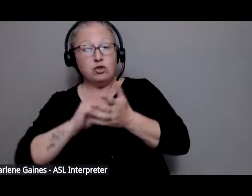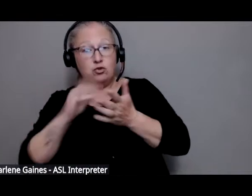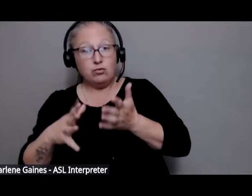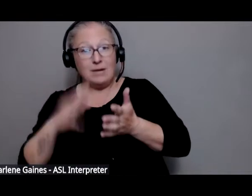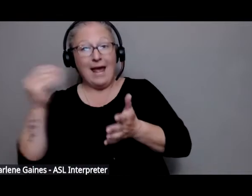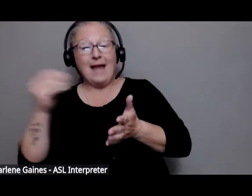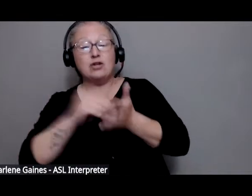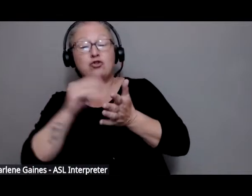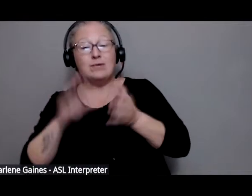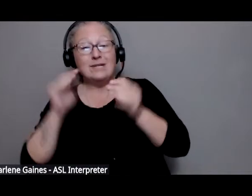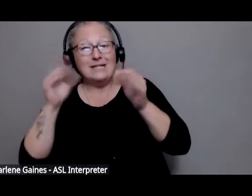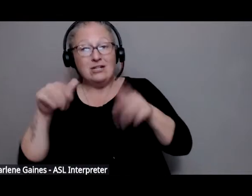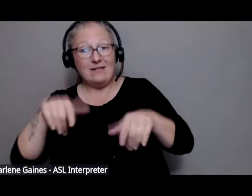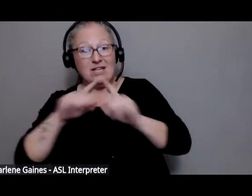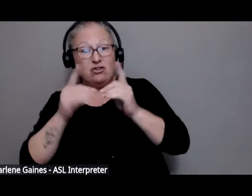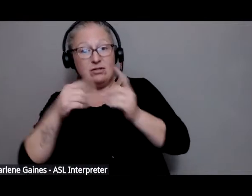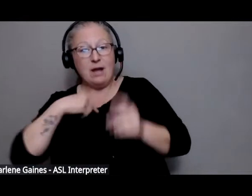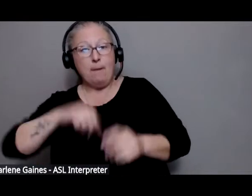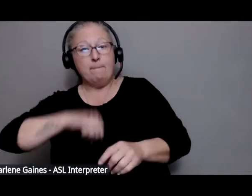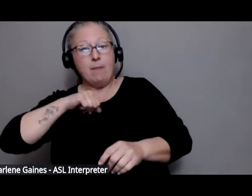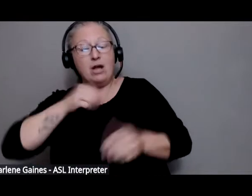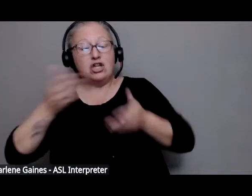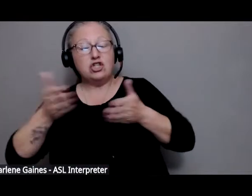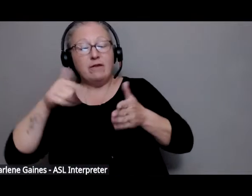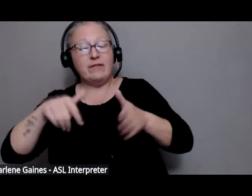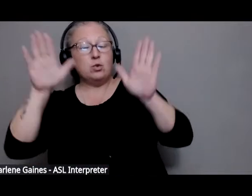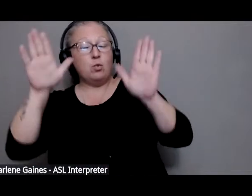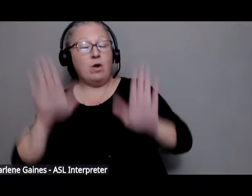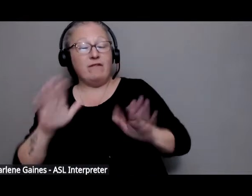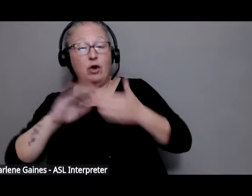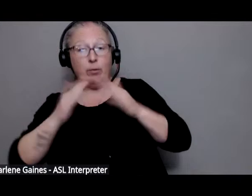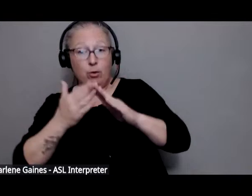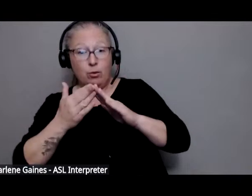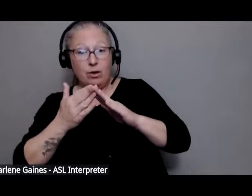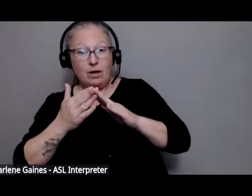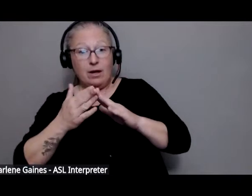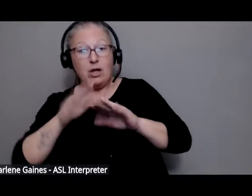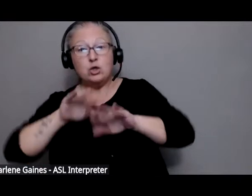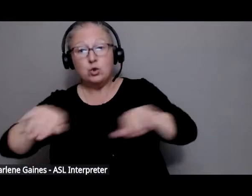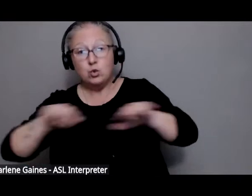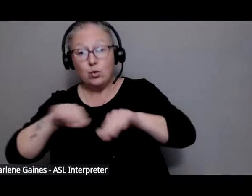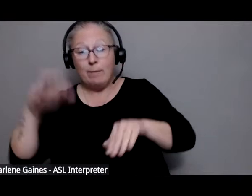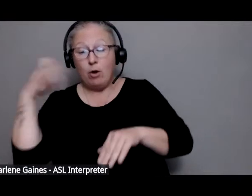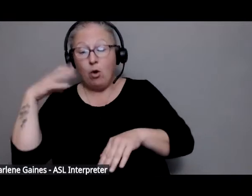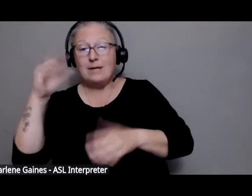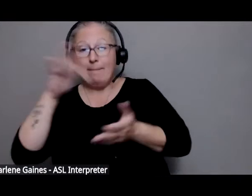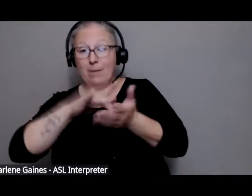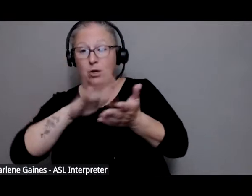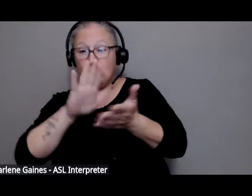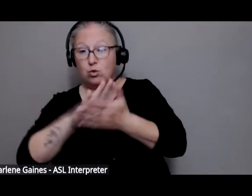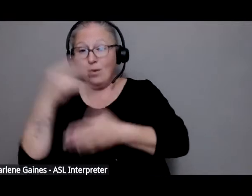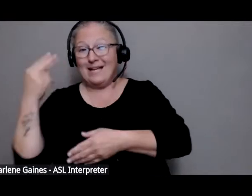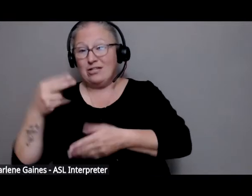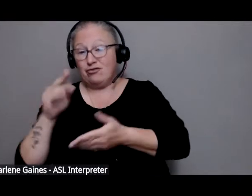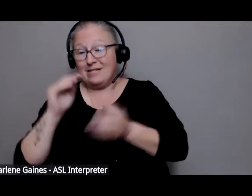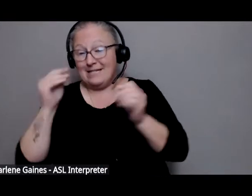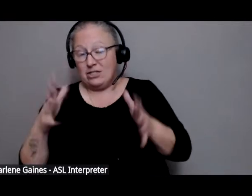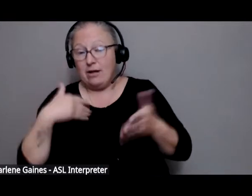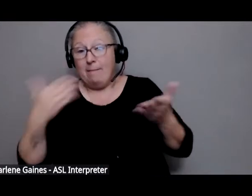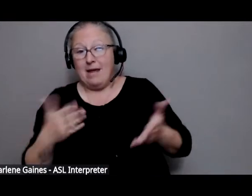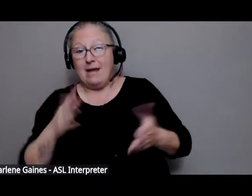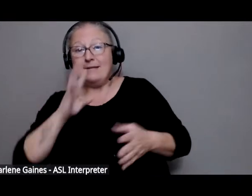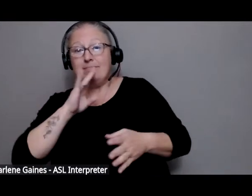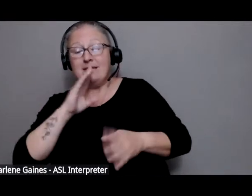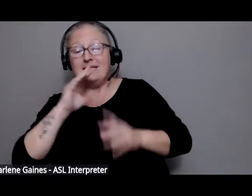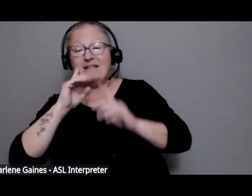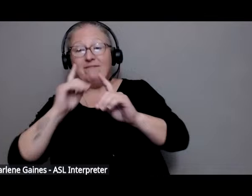in this district, and I'm proud to still serve this wonderful community as a swim coach and middle school history teacher. I'm here to speak in defense of